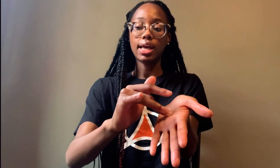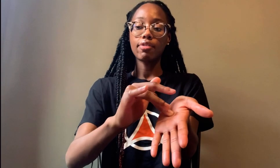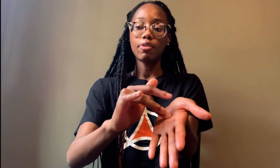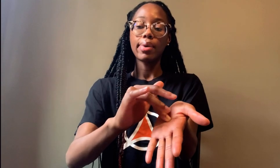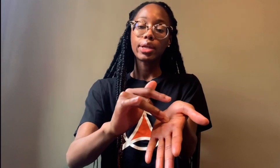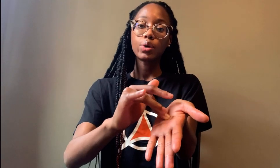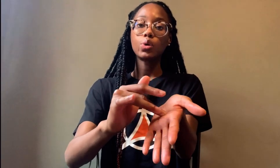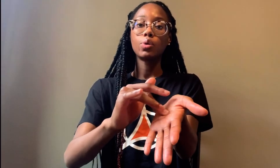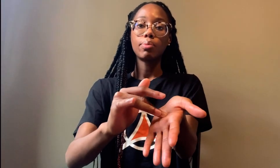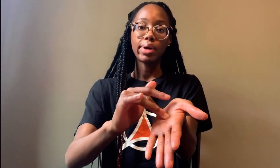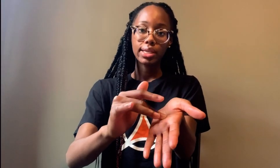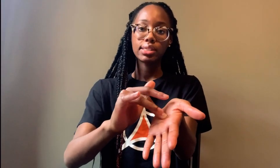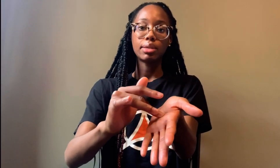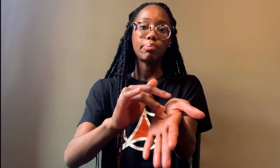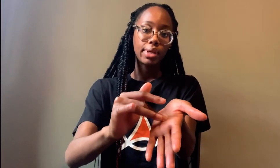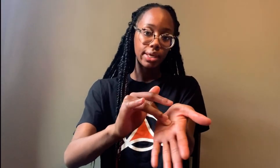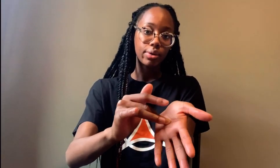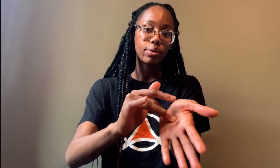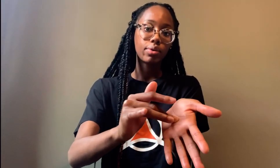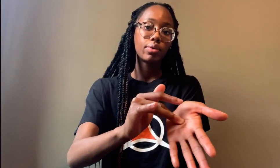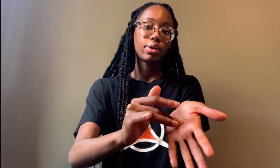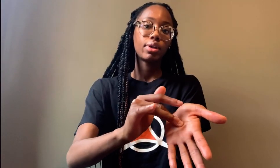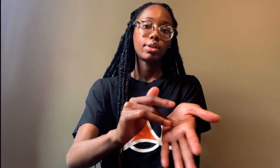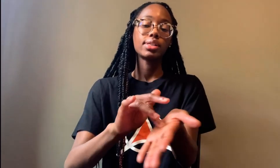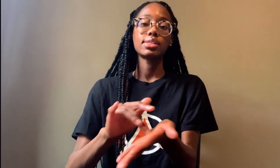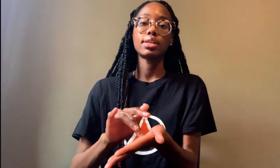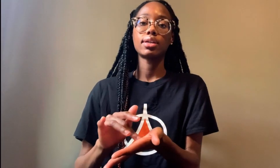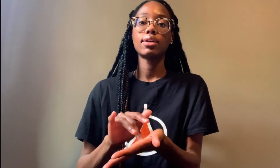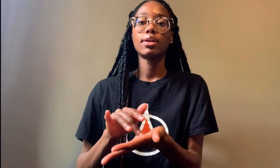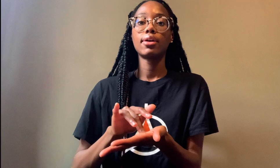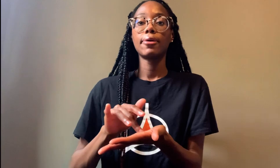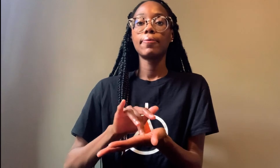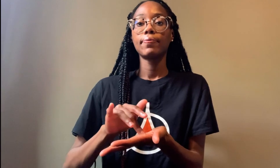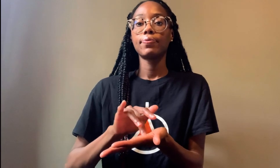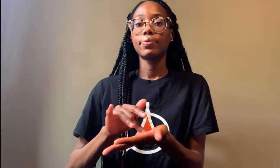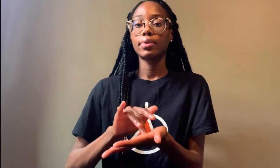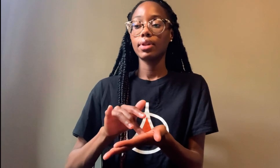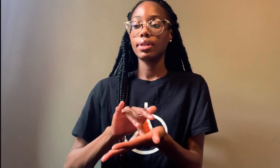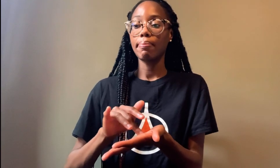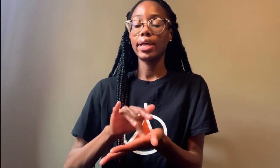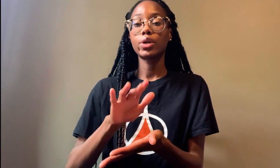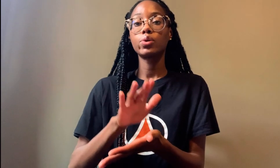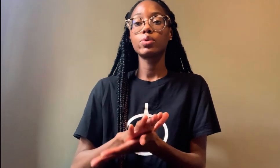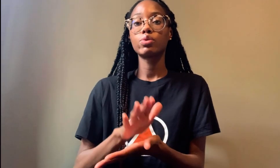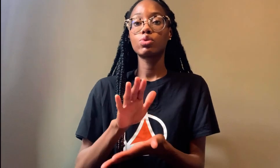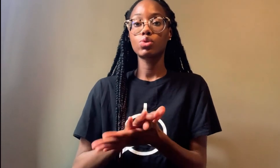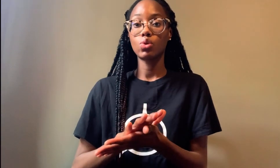for medical, medicine, pill. This is it. Medical school.